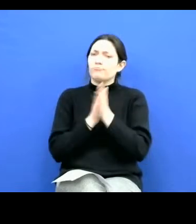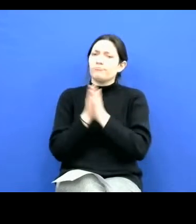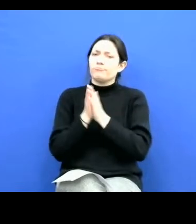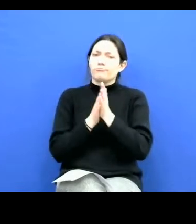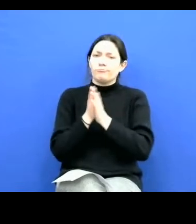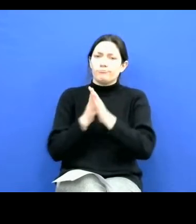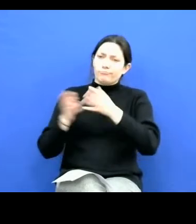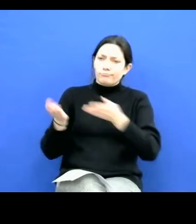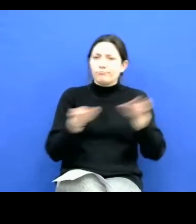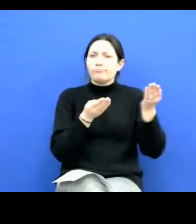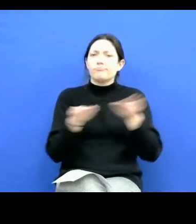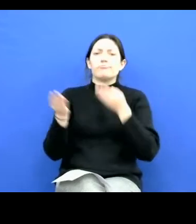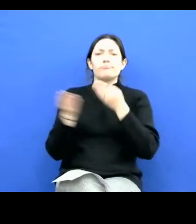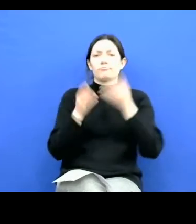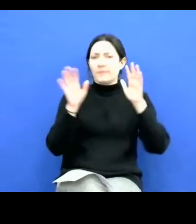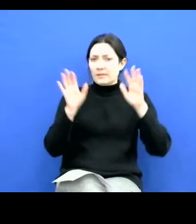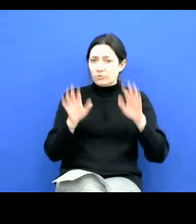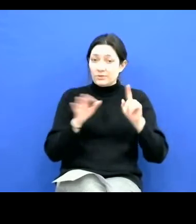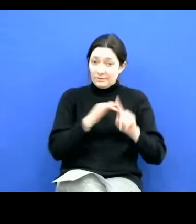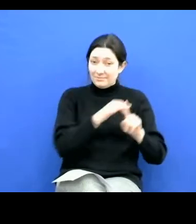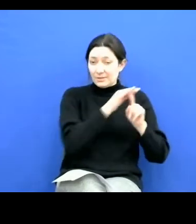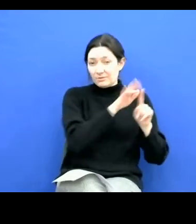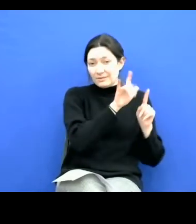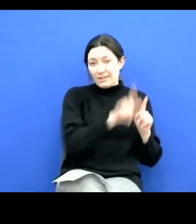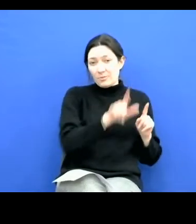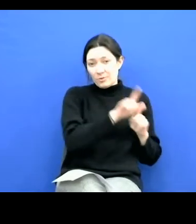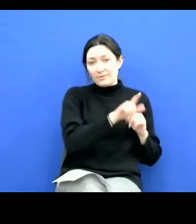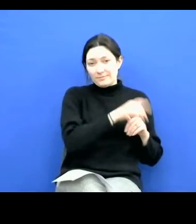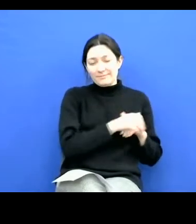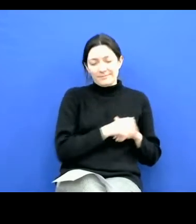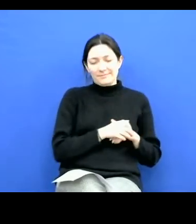enthusiastically, but especially the library.